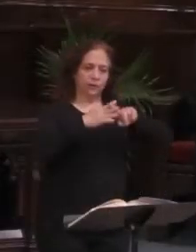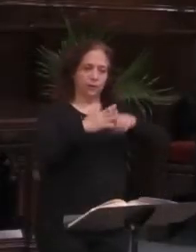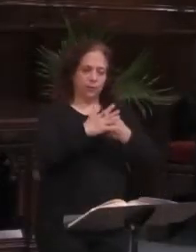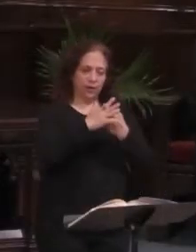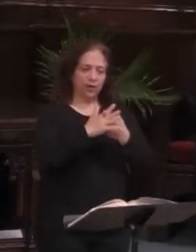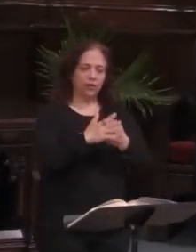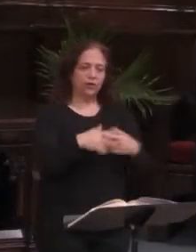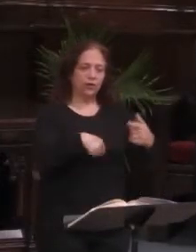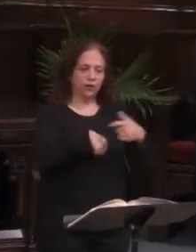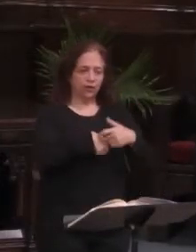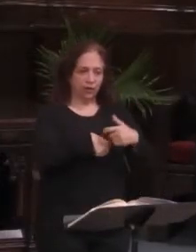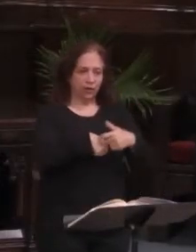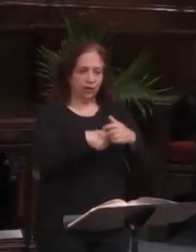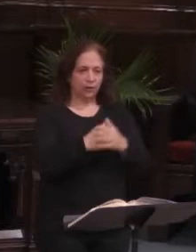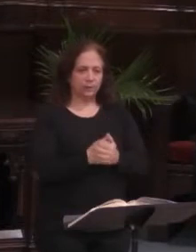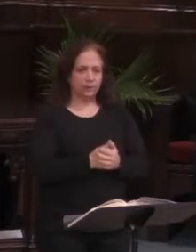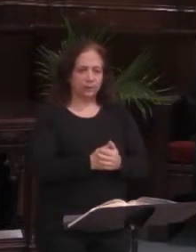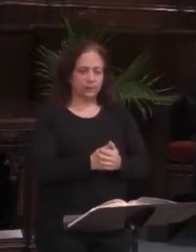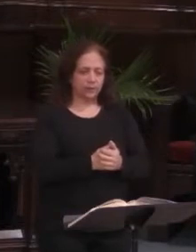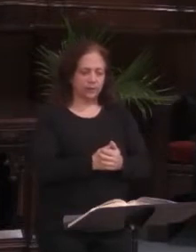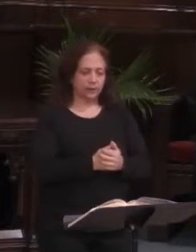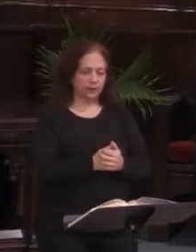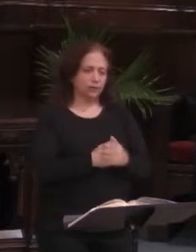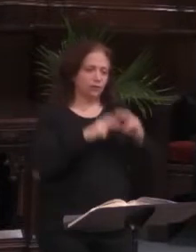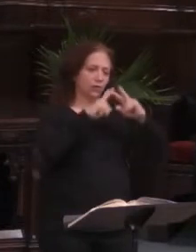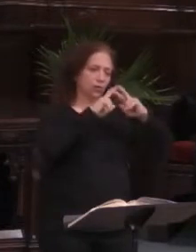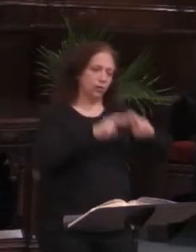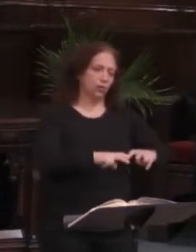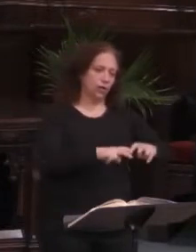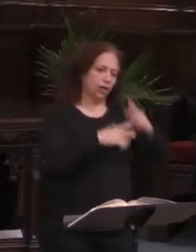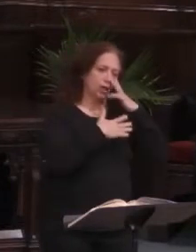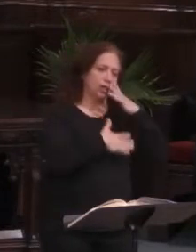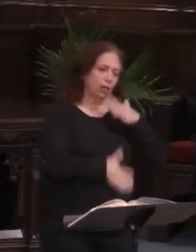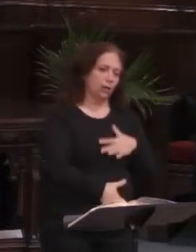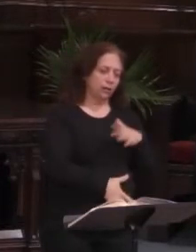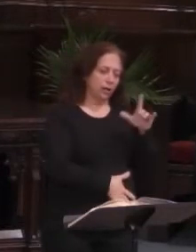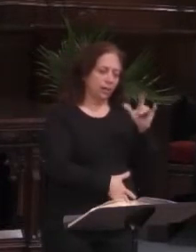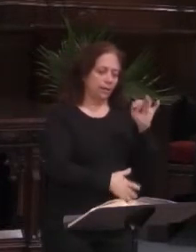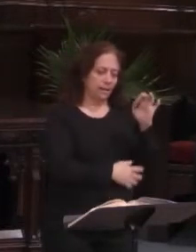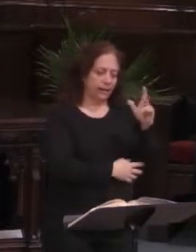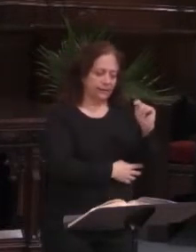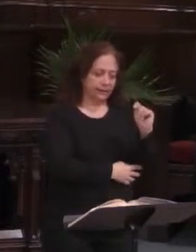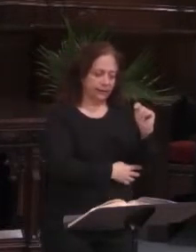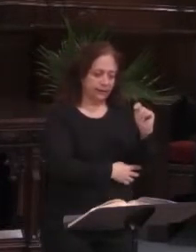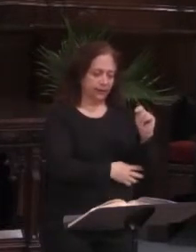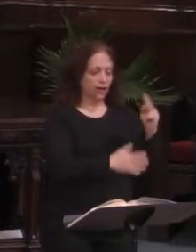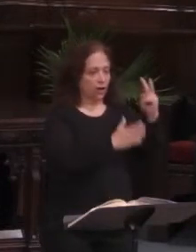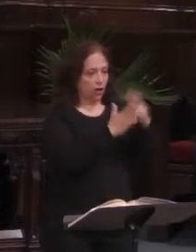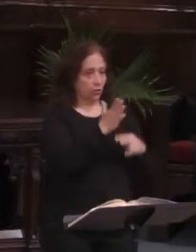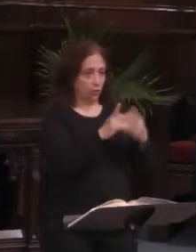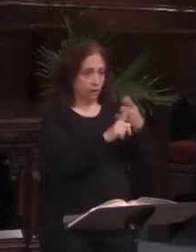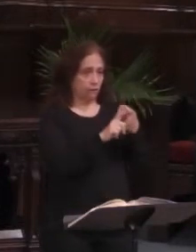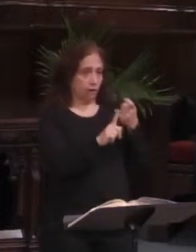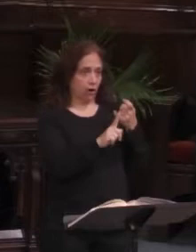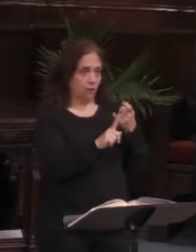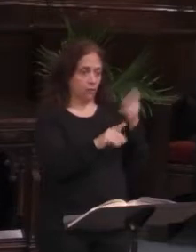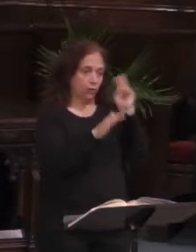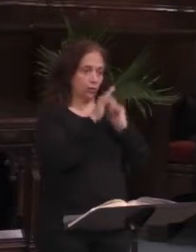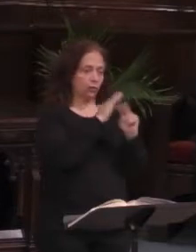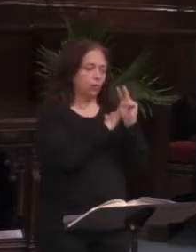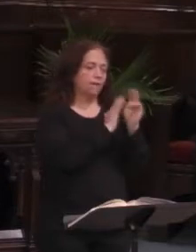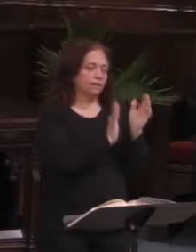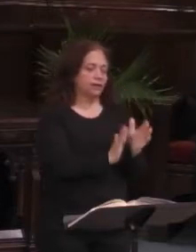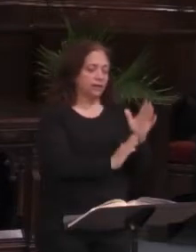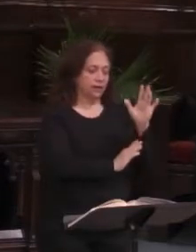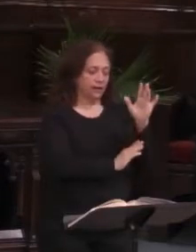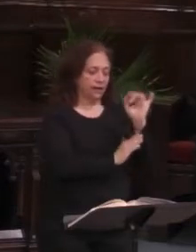our time of looking at lament, I read to you from the prophet